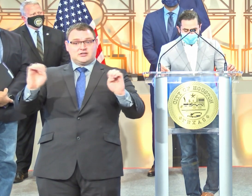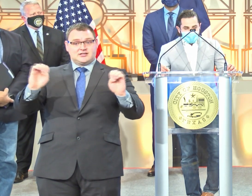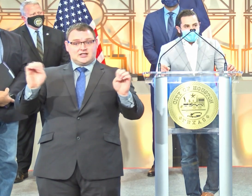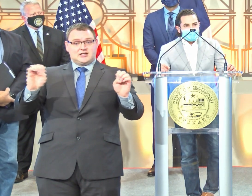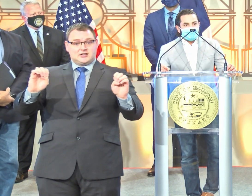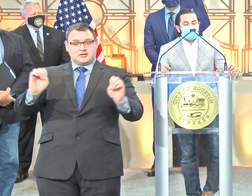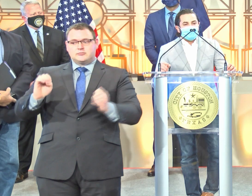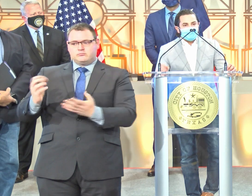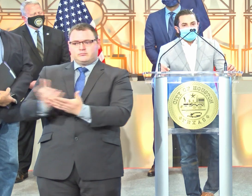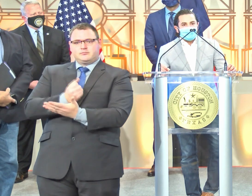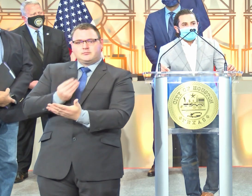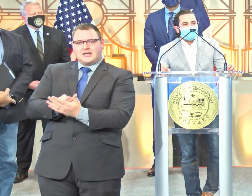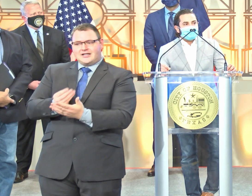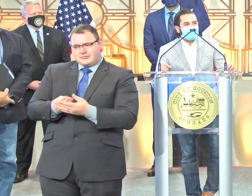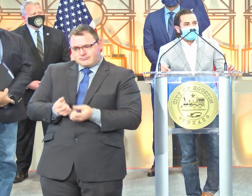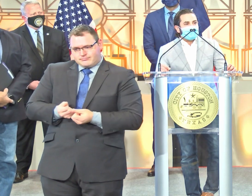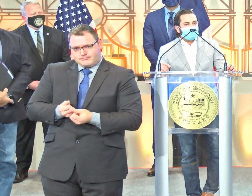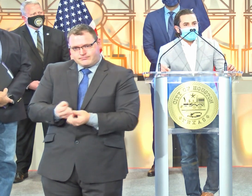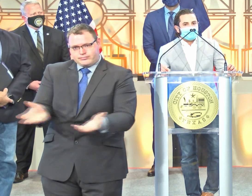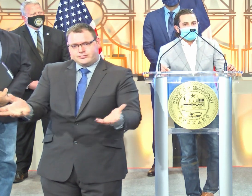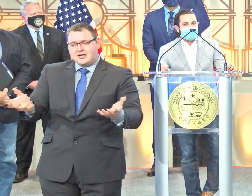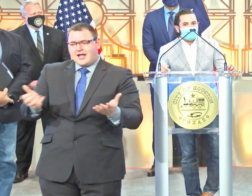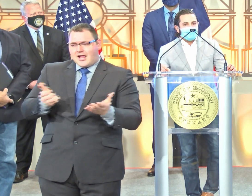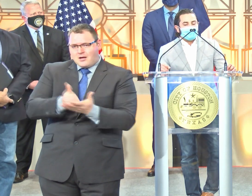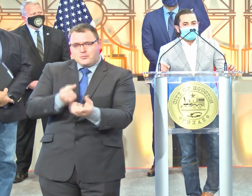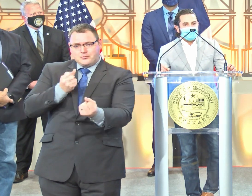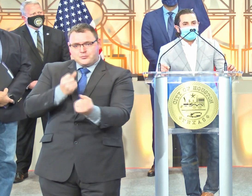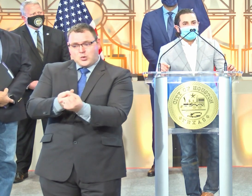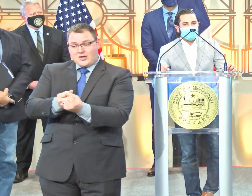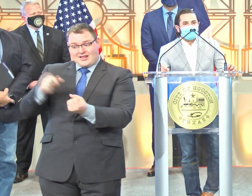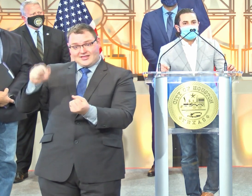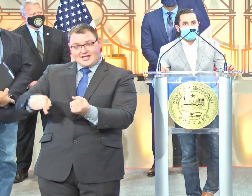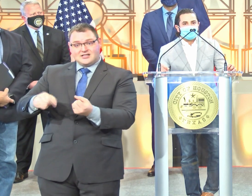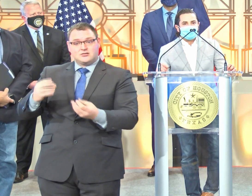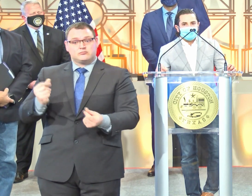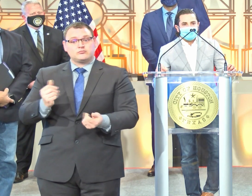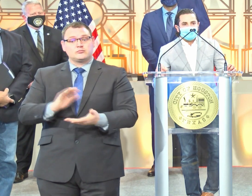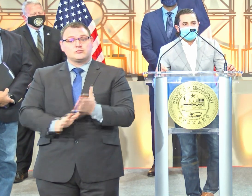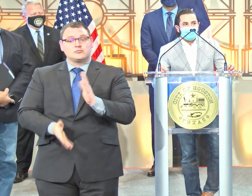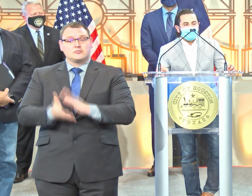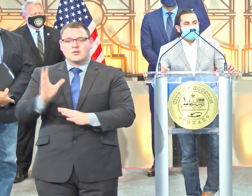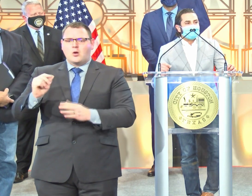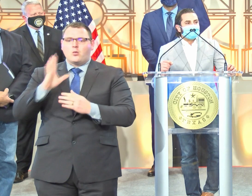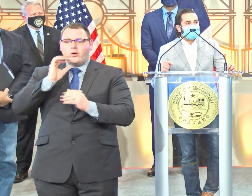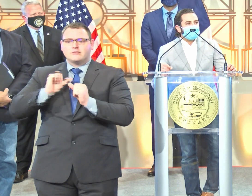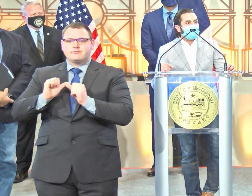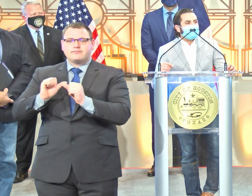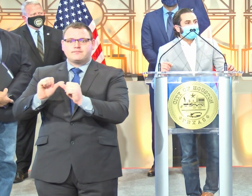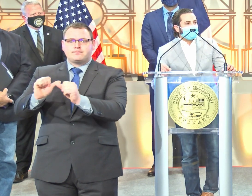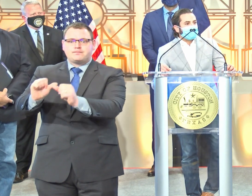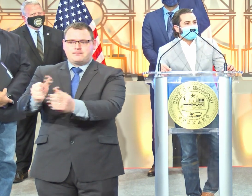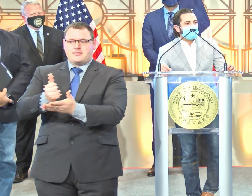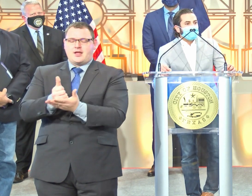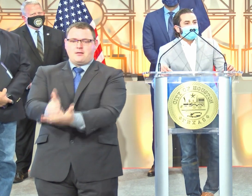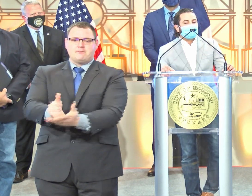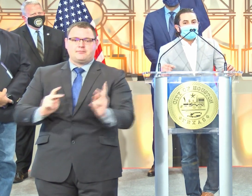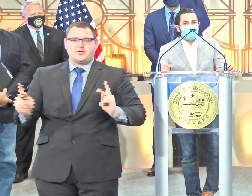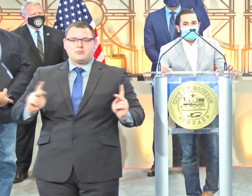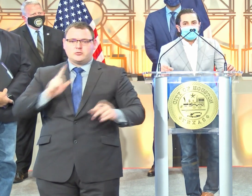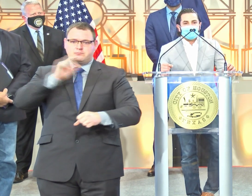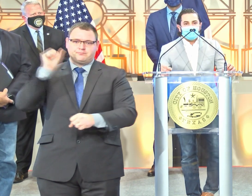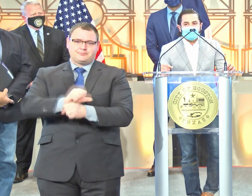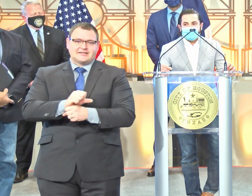needle. The three main components that the mayor spoke of, each one has a different level of support services that is tied to